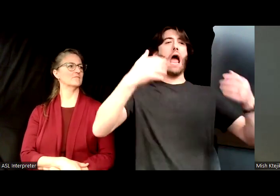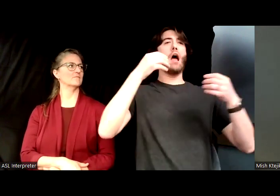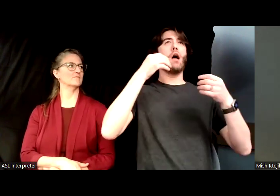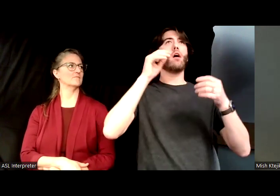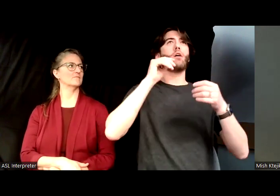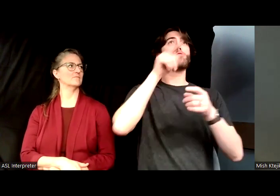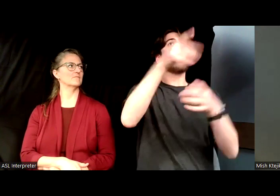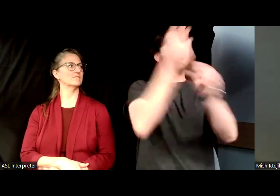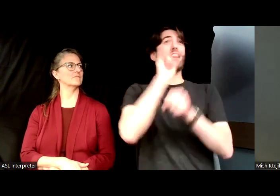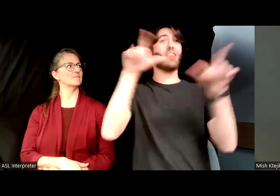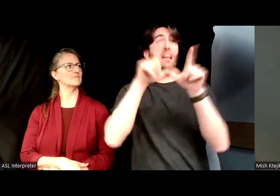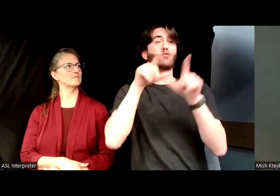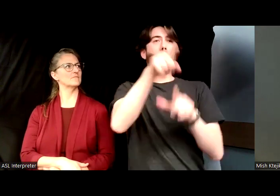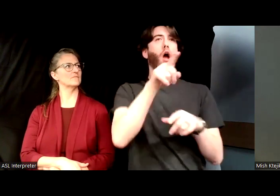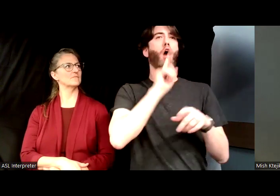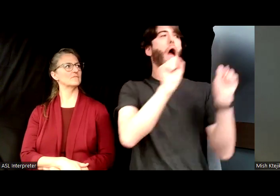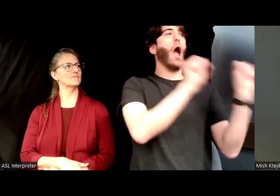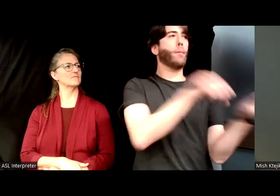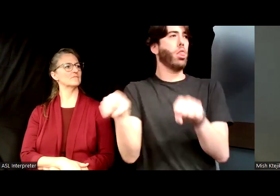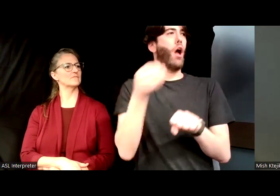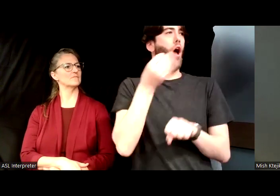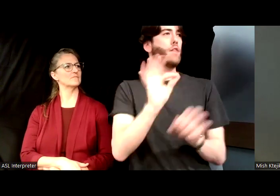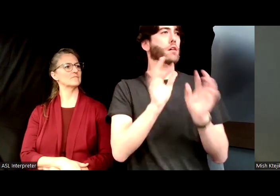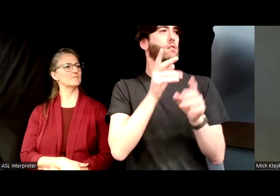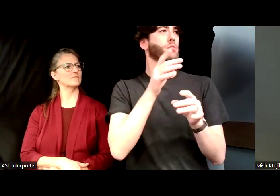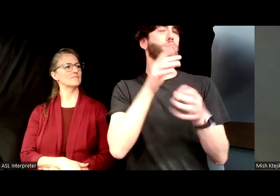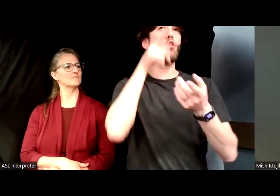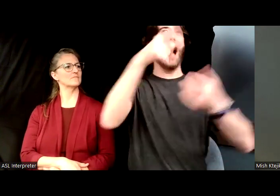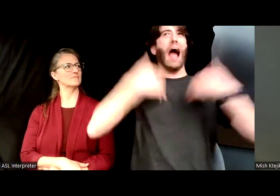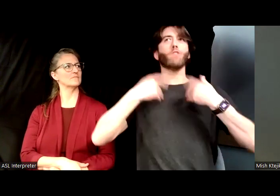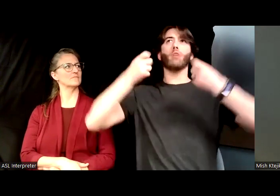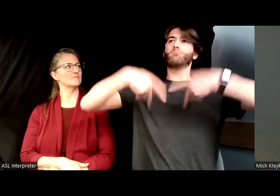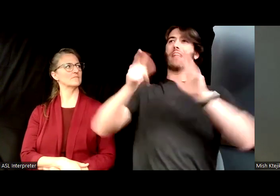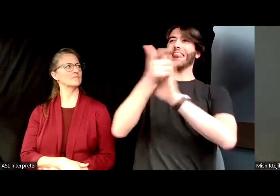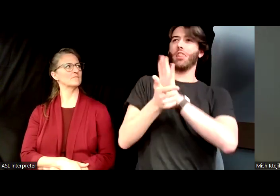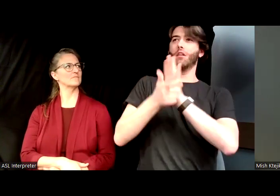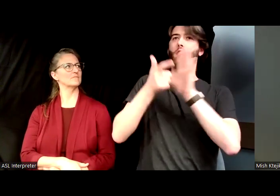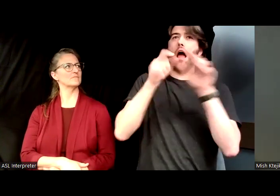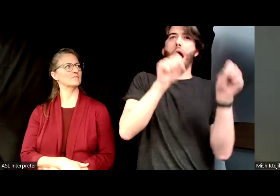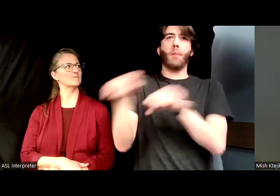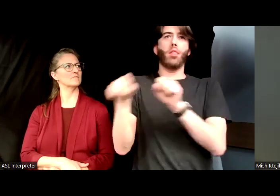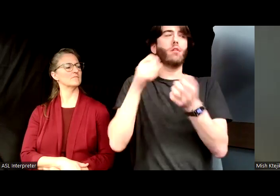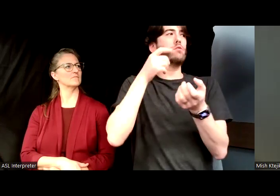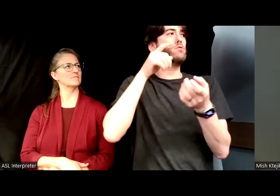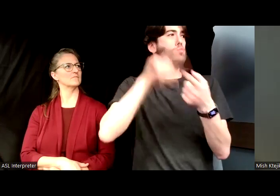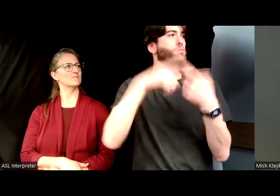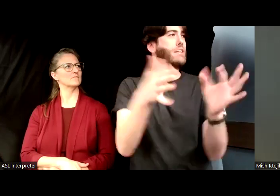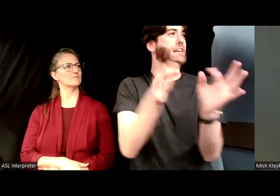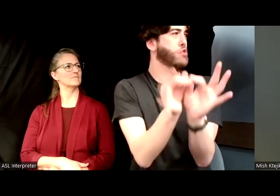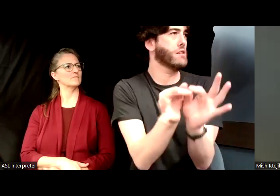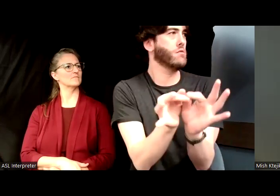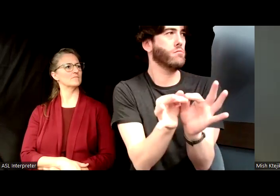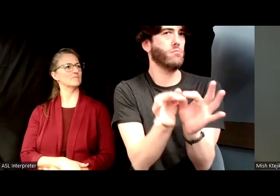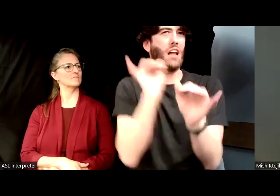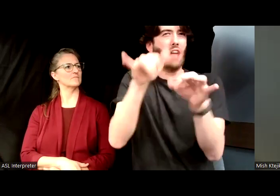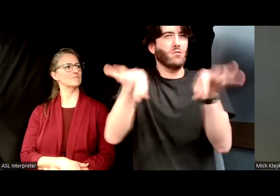So when they have the supervisory license, that means that you are capable of and